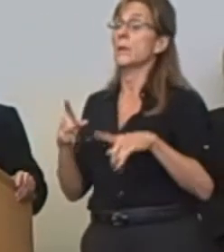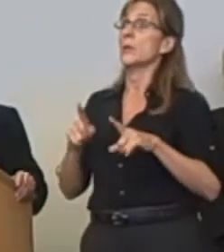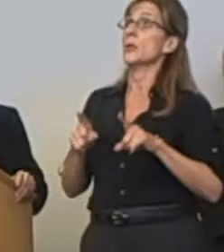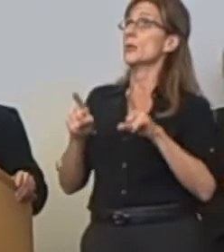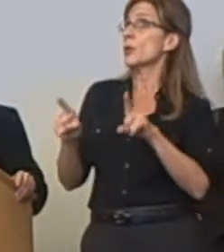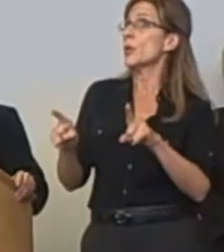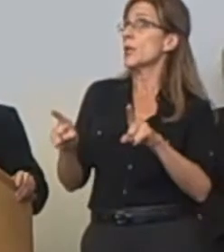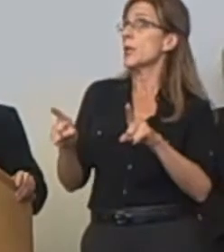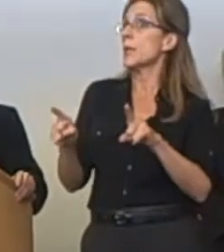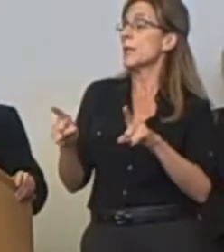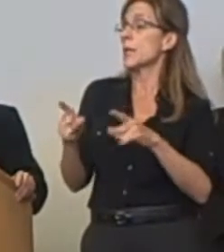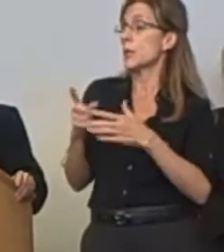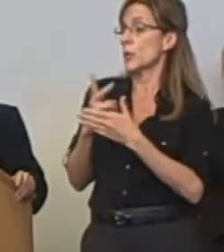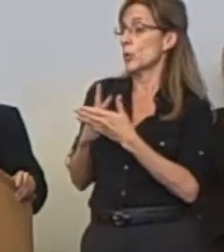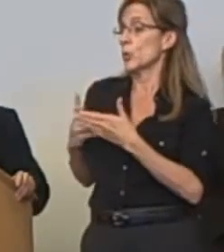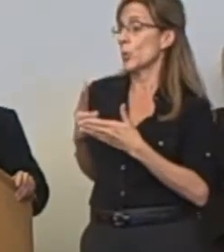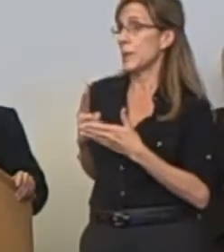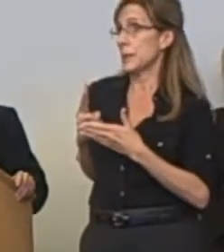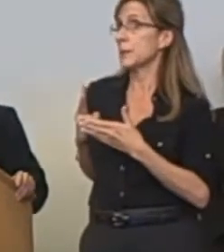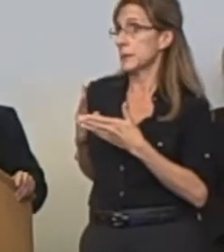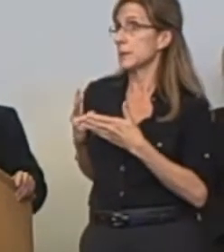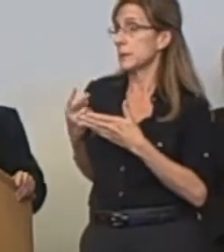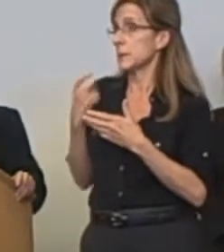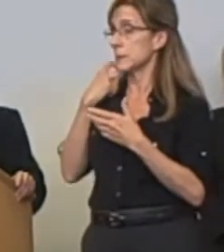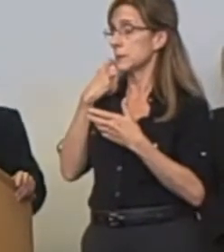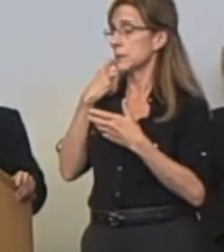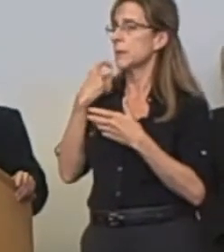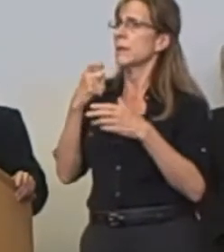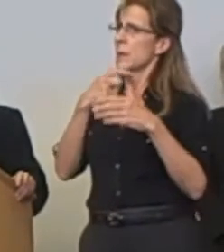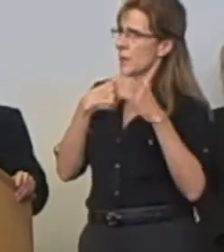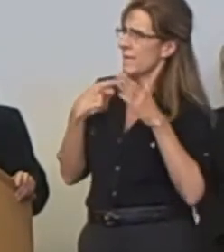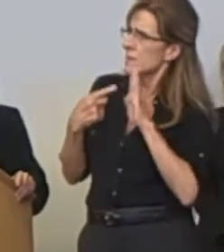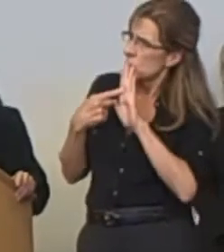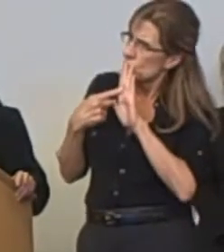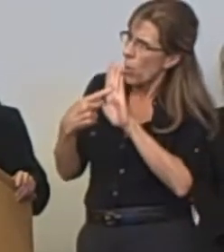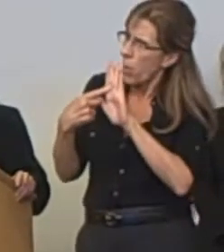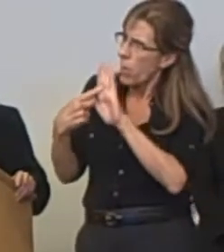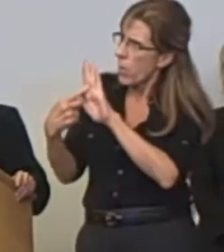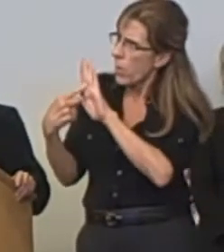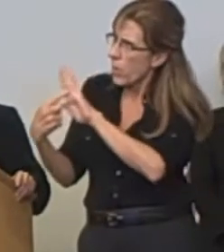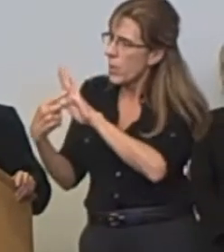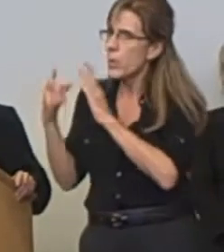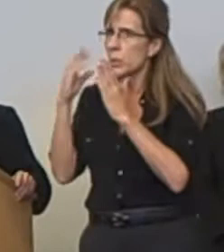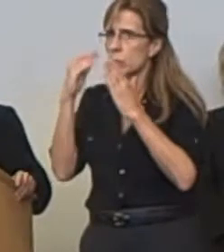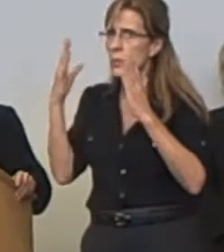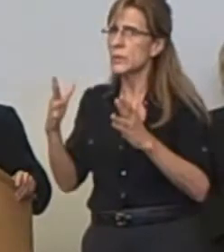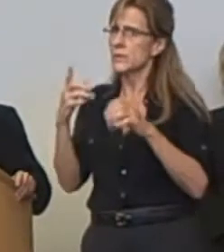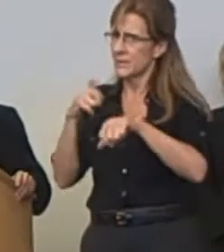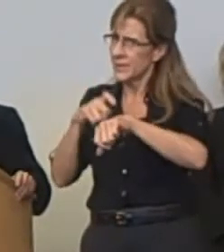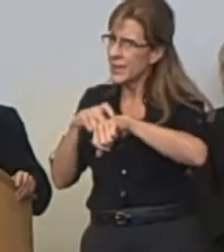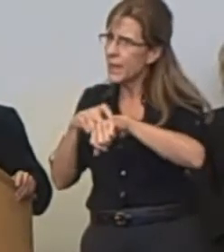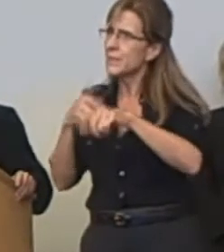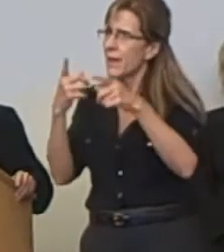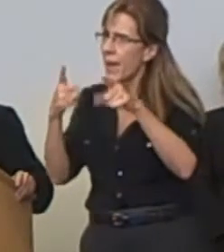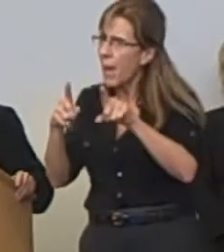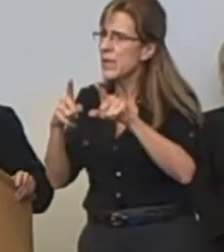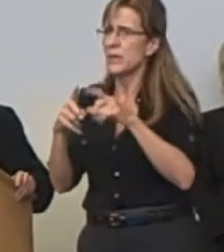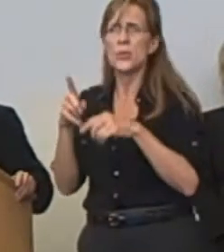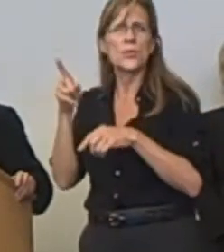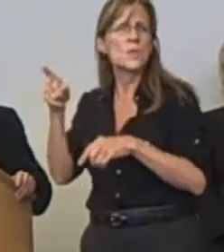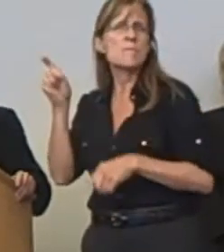During the past 2 weeks, we have been showing our students that there are times when you